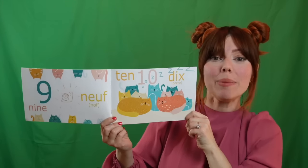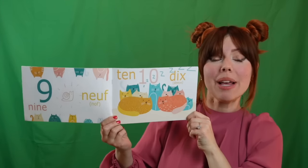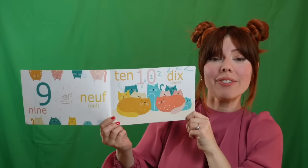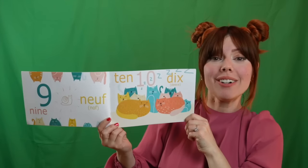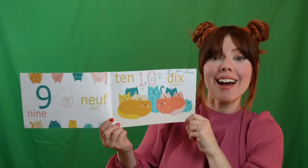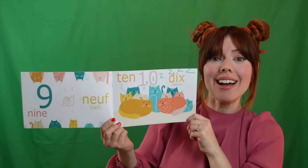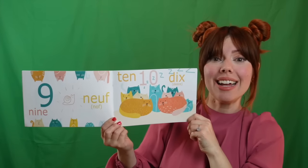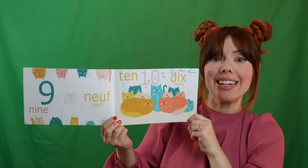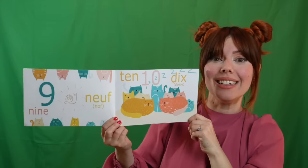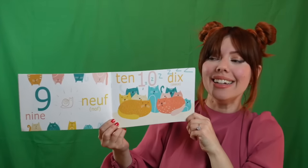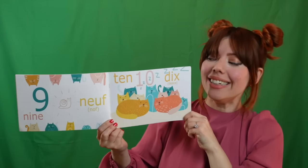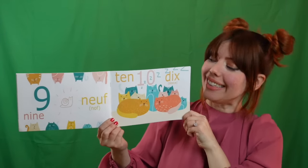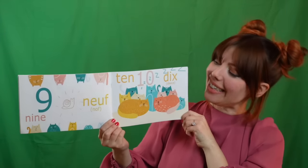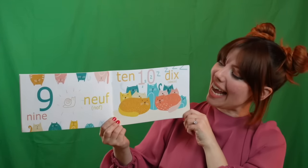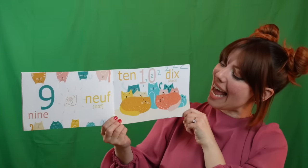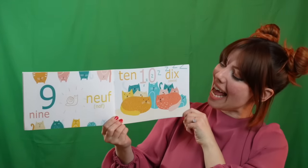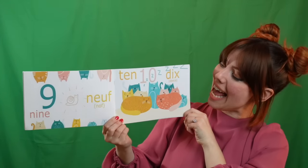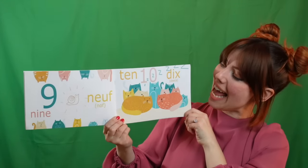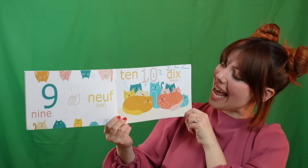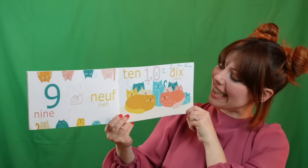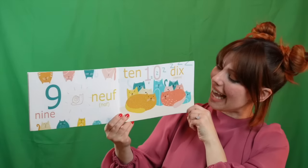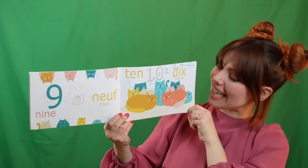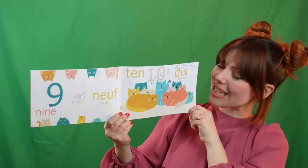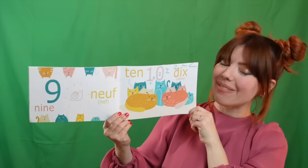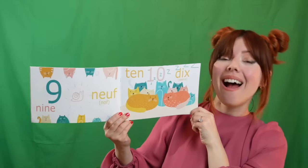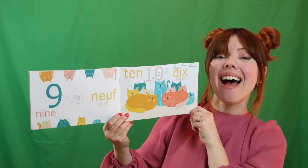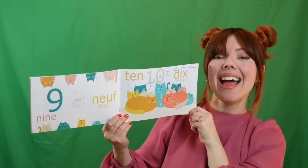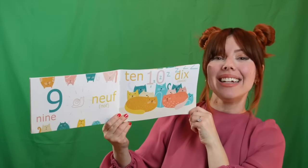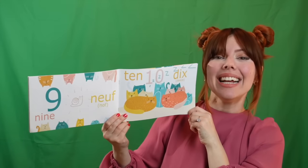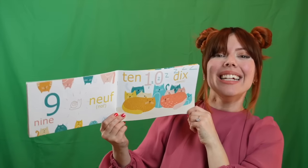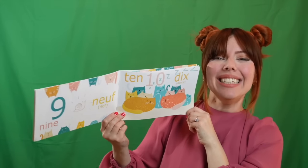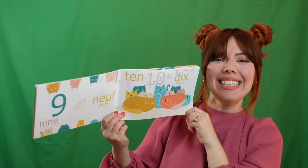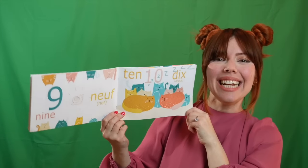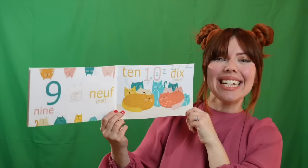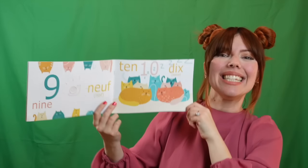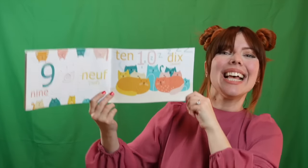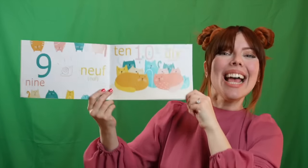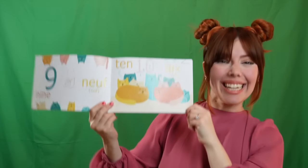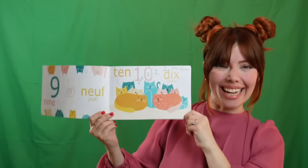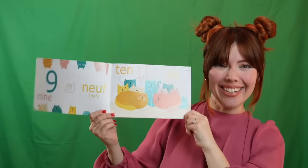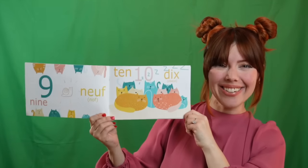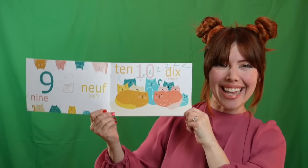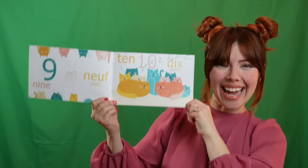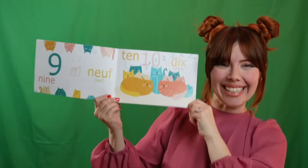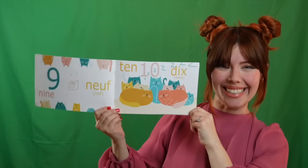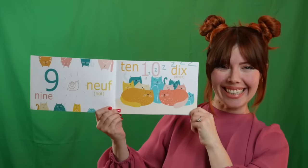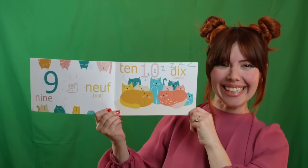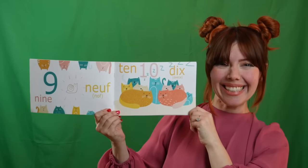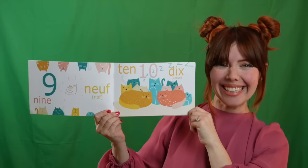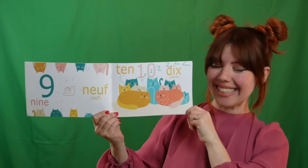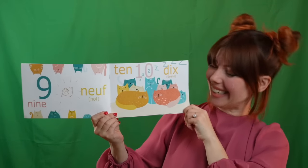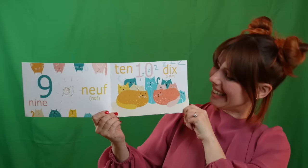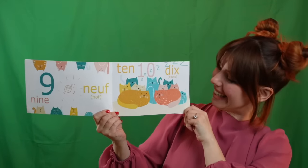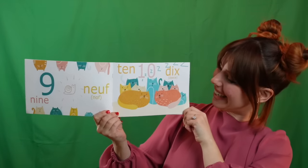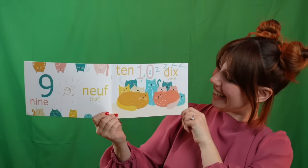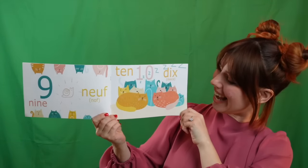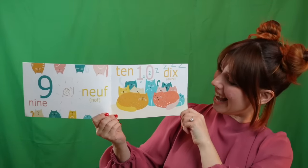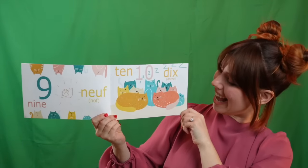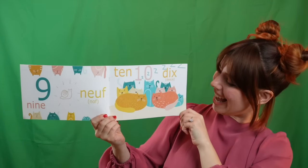after nine? Ten. That's right. Dix. Can you say dix?